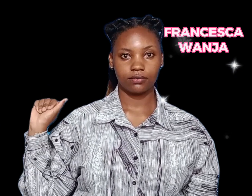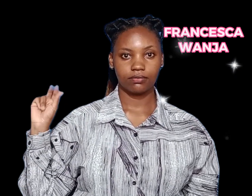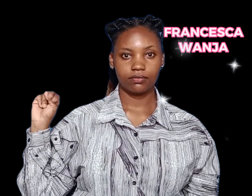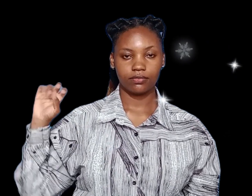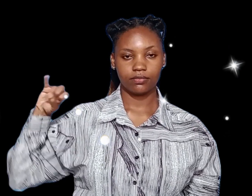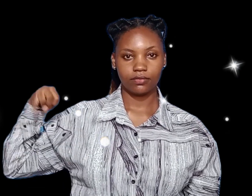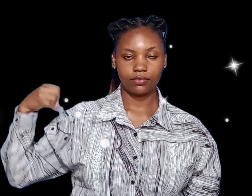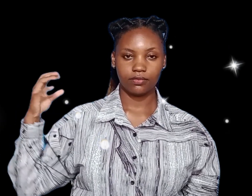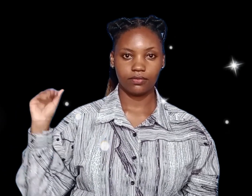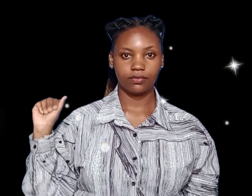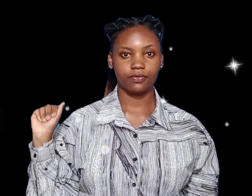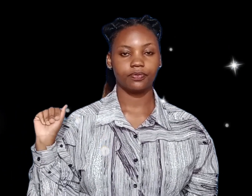Topic: